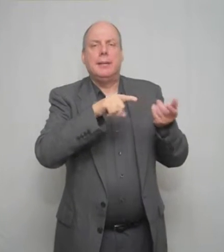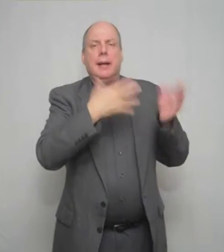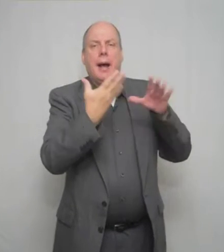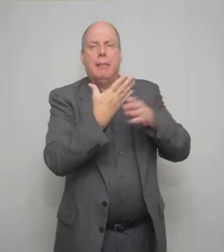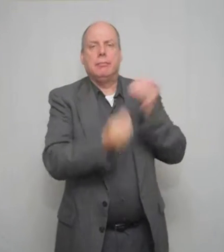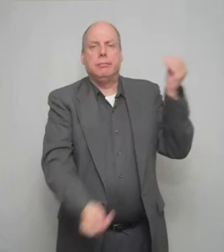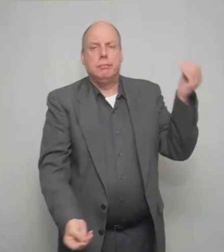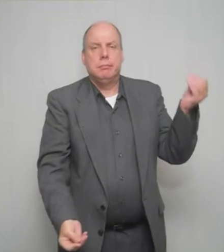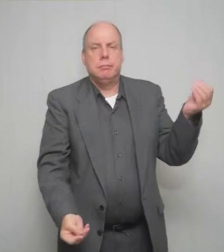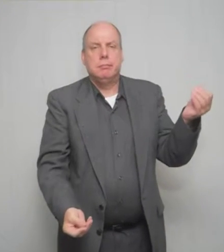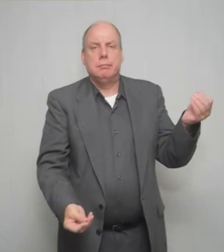tell him goodbye.